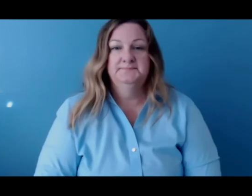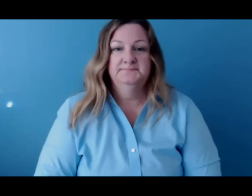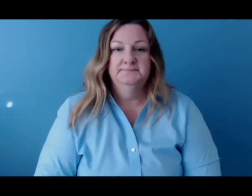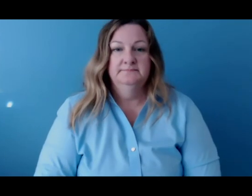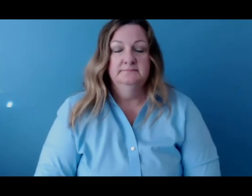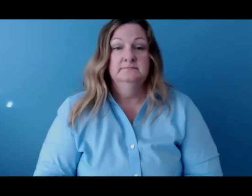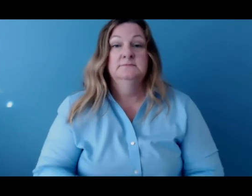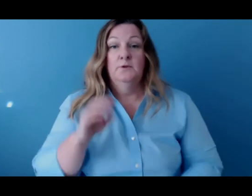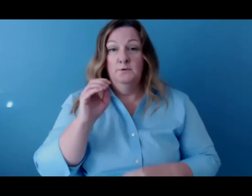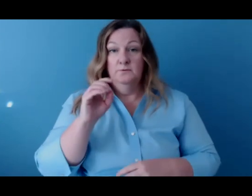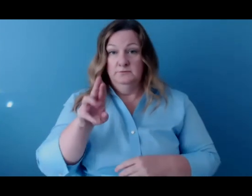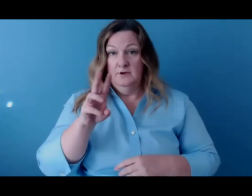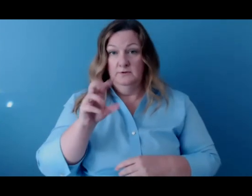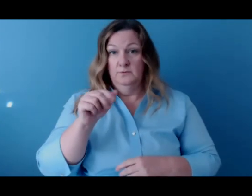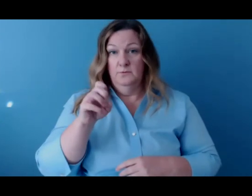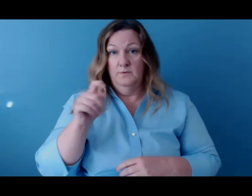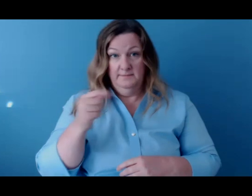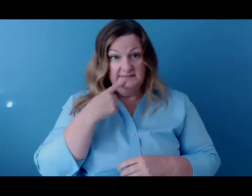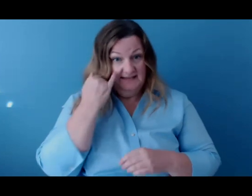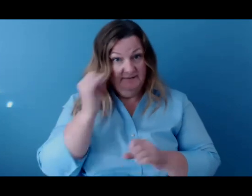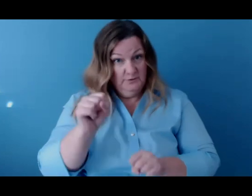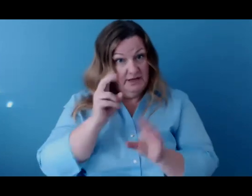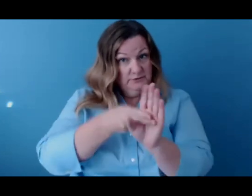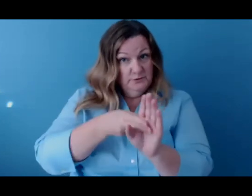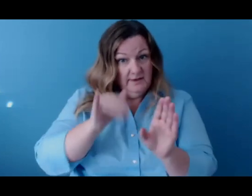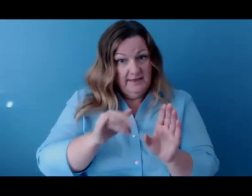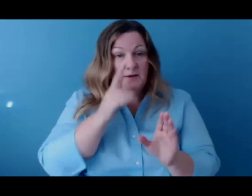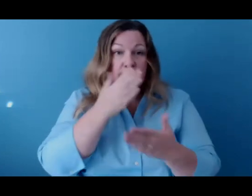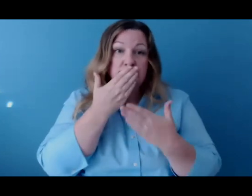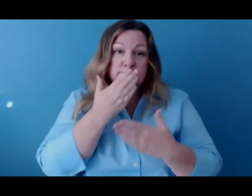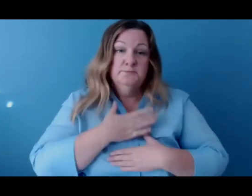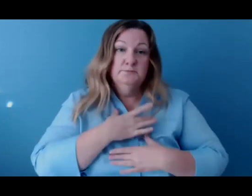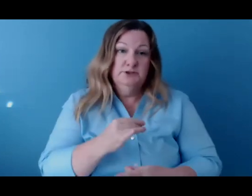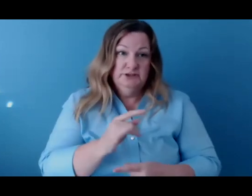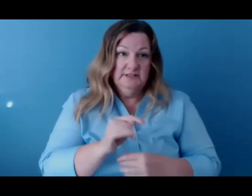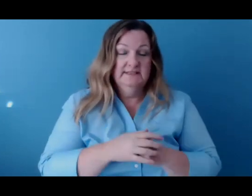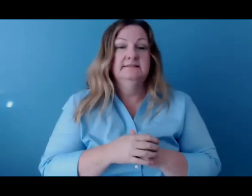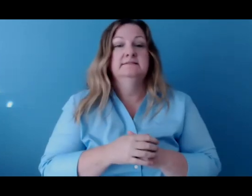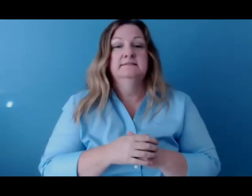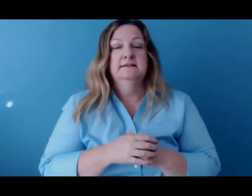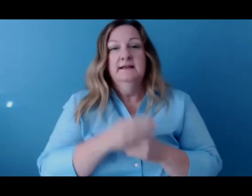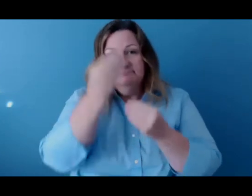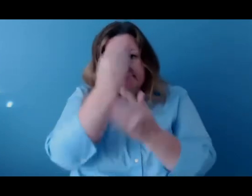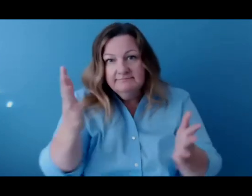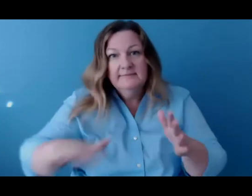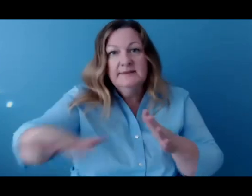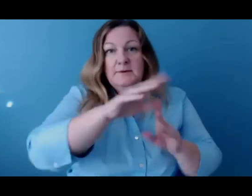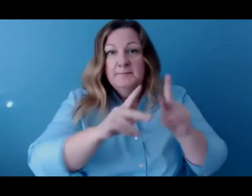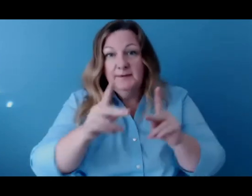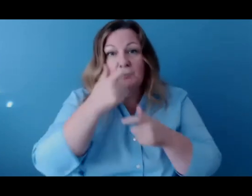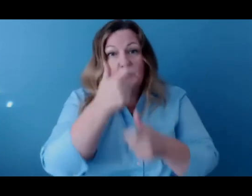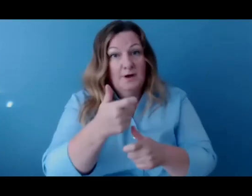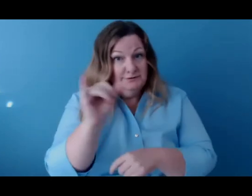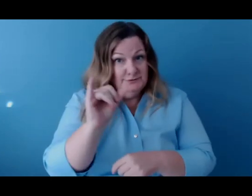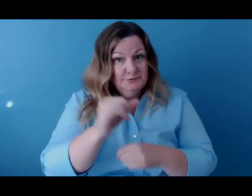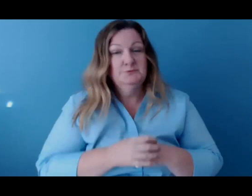if you're able to join us for those, we would genuinely appreciate it and share that information with your network as well. So